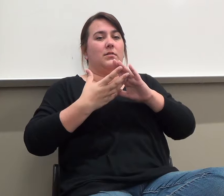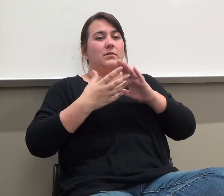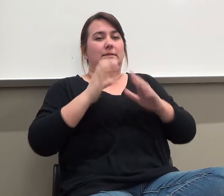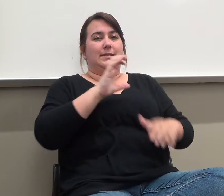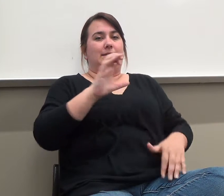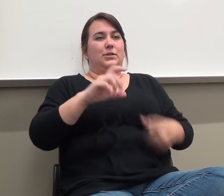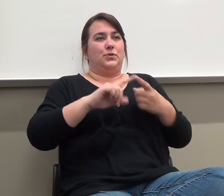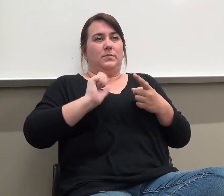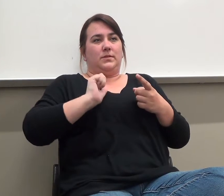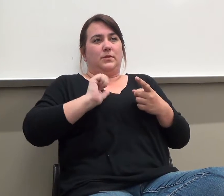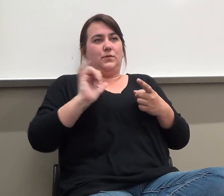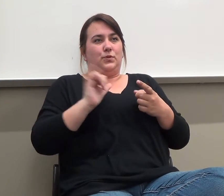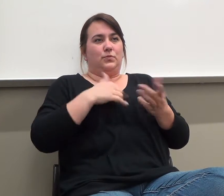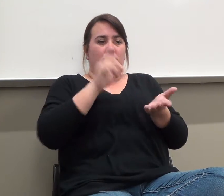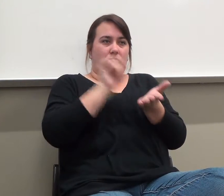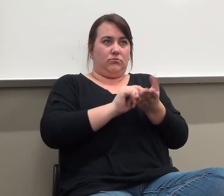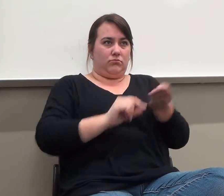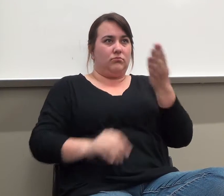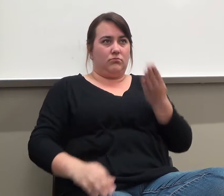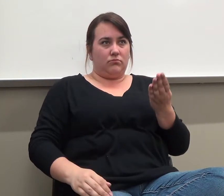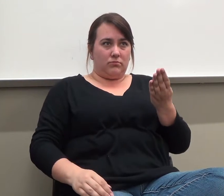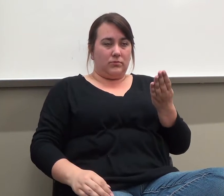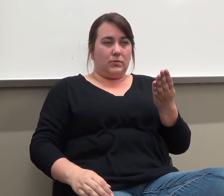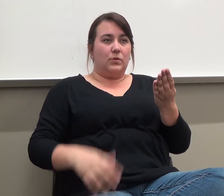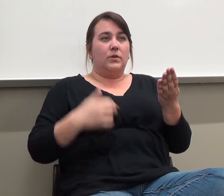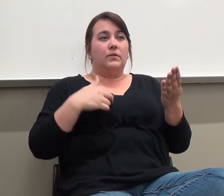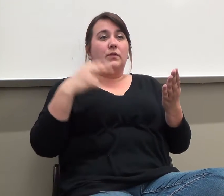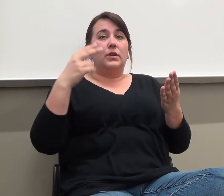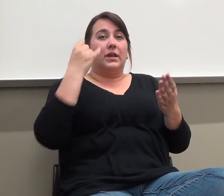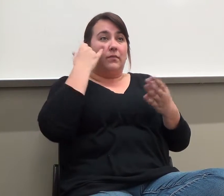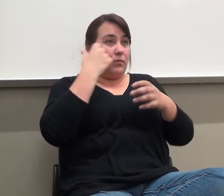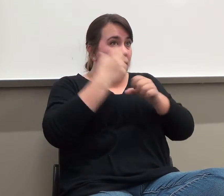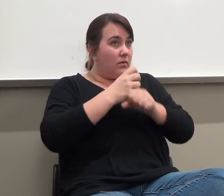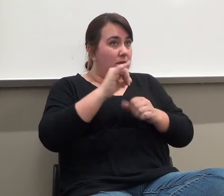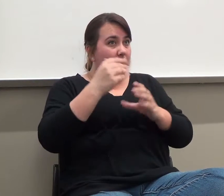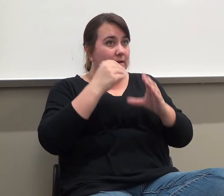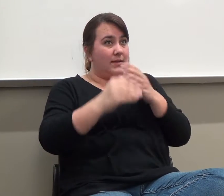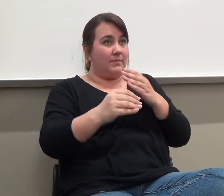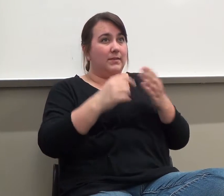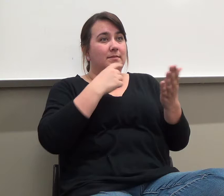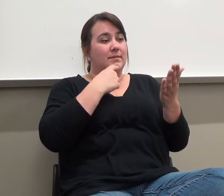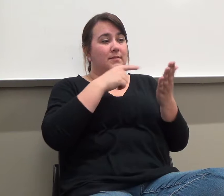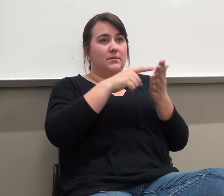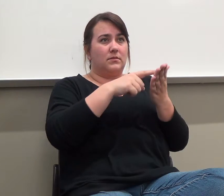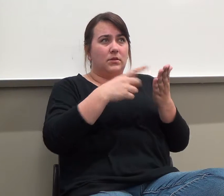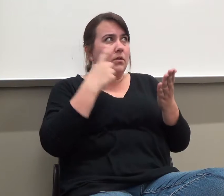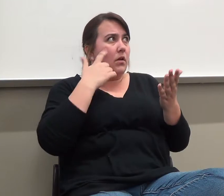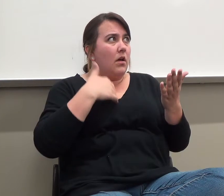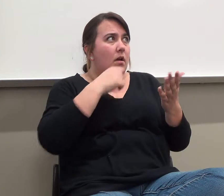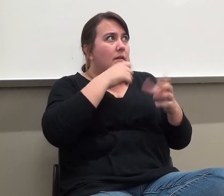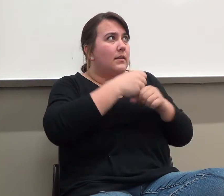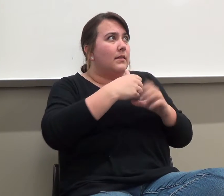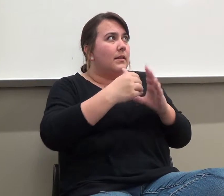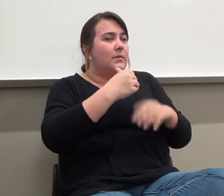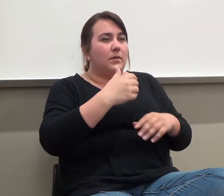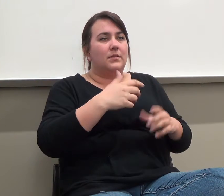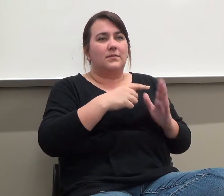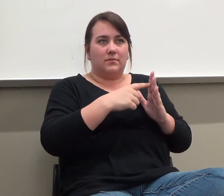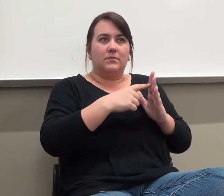that's what I'm printing out. So if you look at it, it says, you know, well, this email, I didn't get this email, it went from this point. But actually, it did go